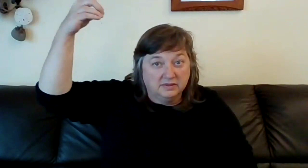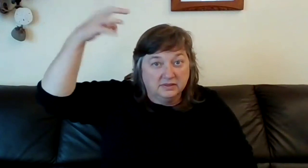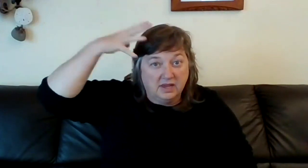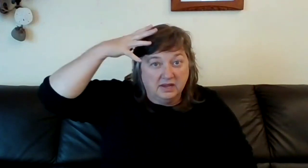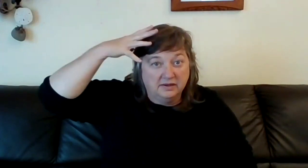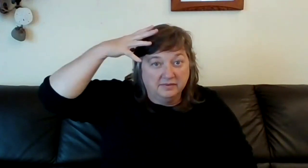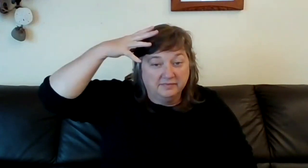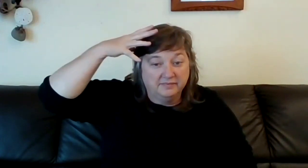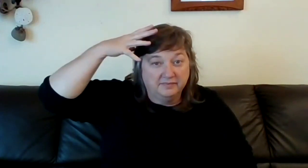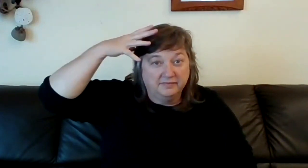Sun.